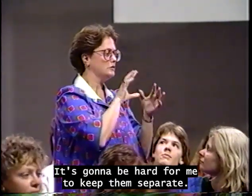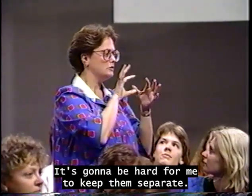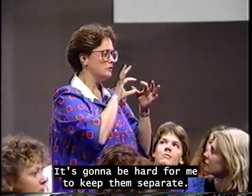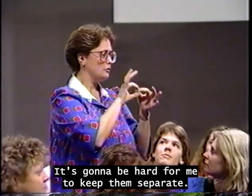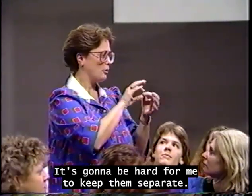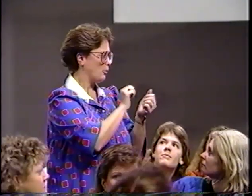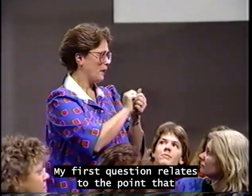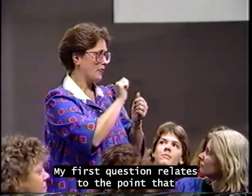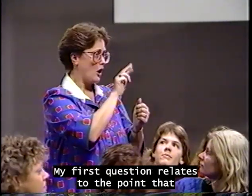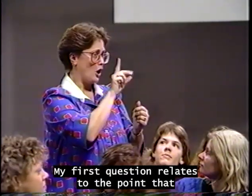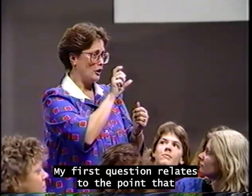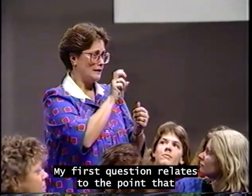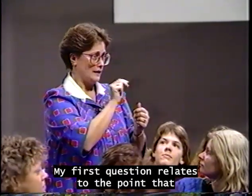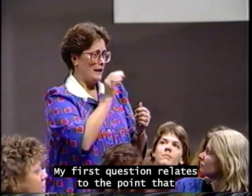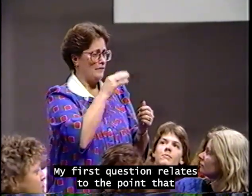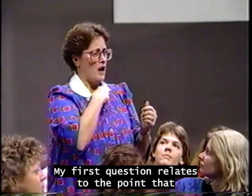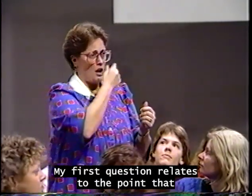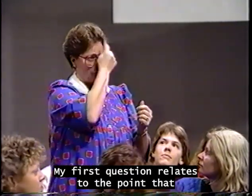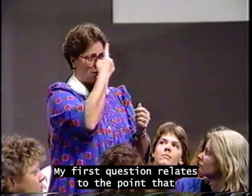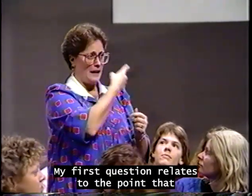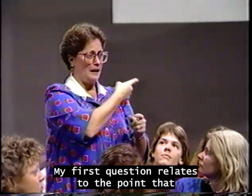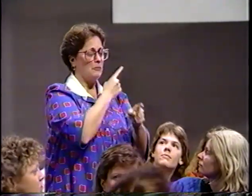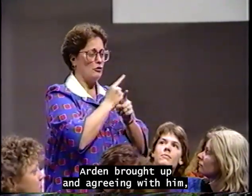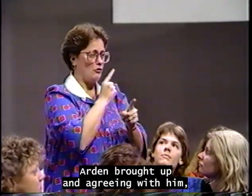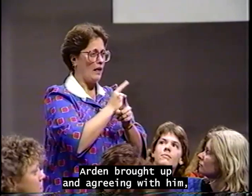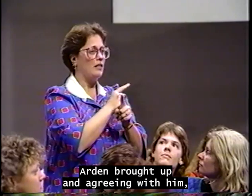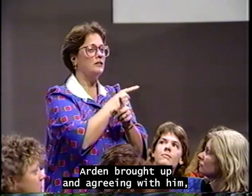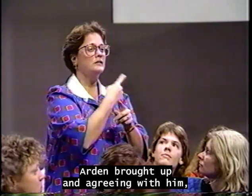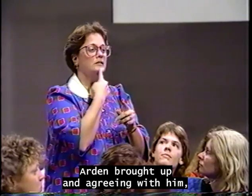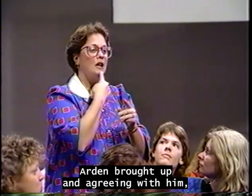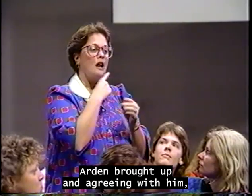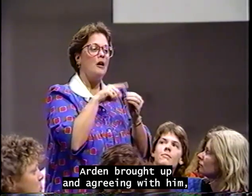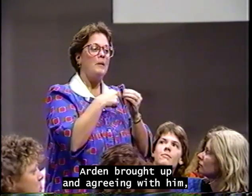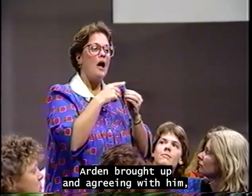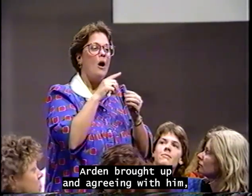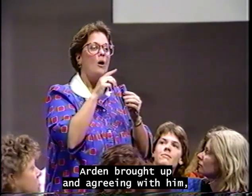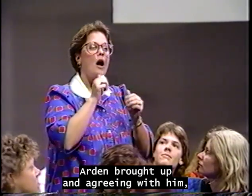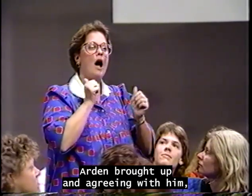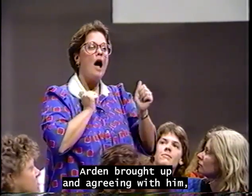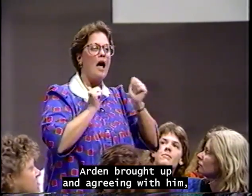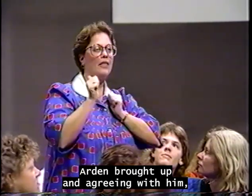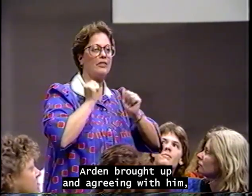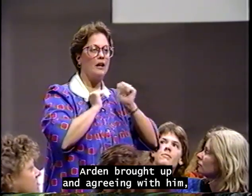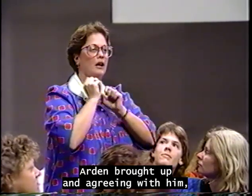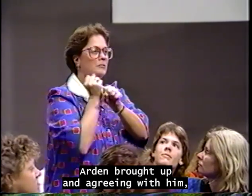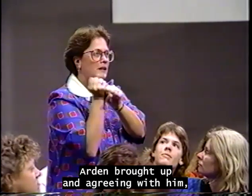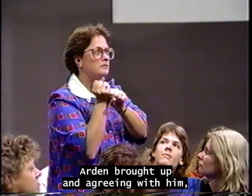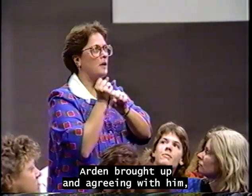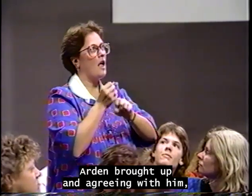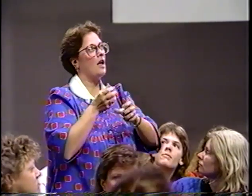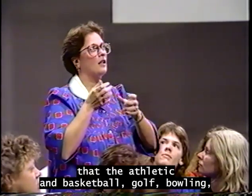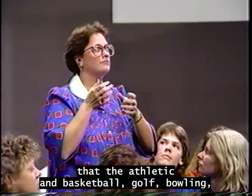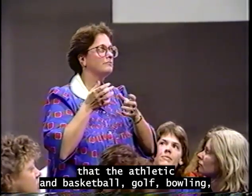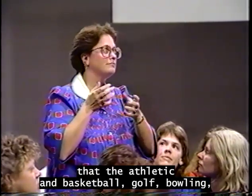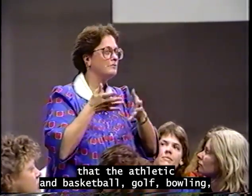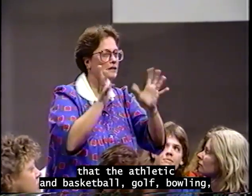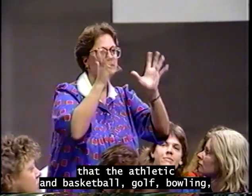them separate. My first question relates to the point that Arden brought up, and agreeing with him, that the athletic